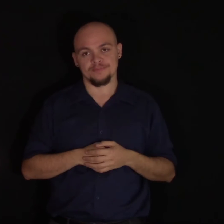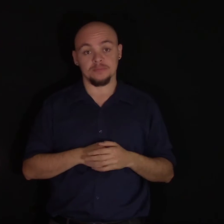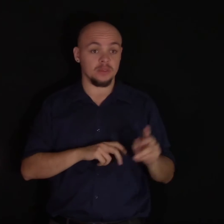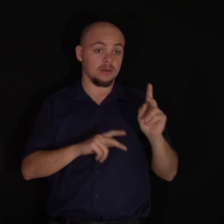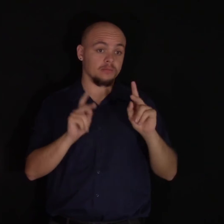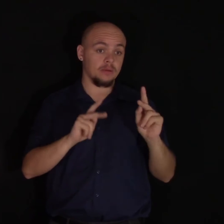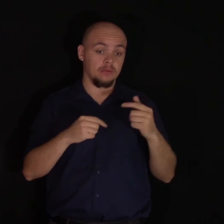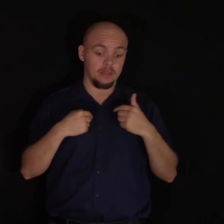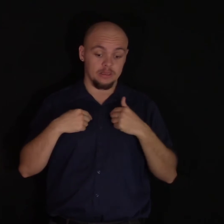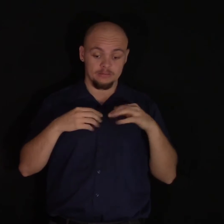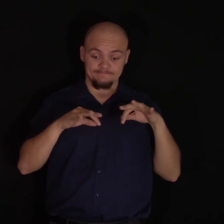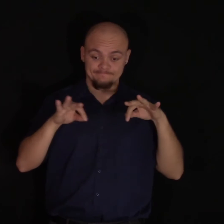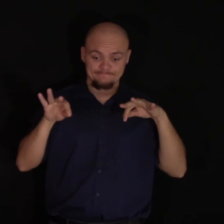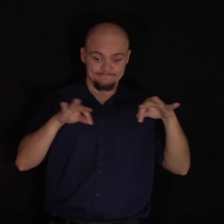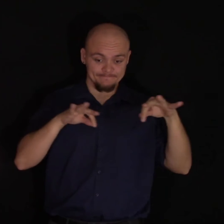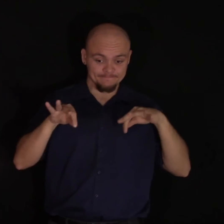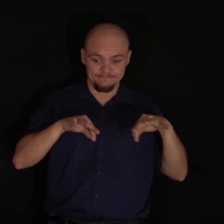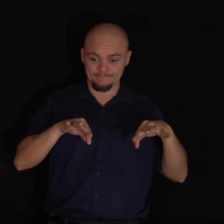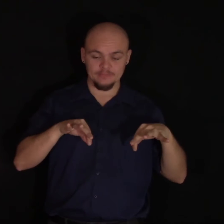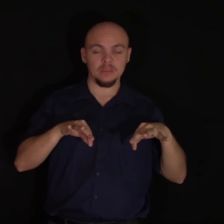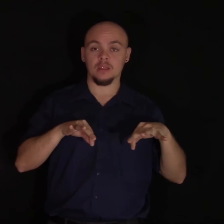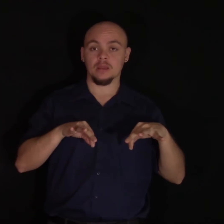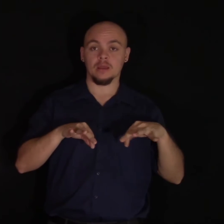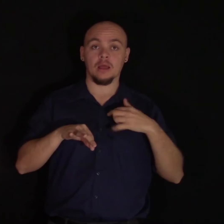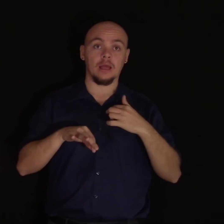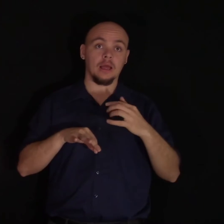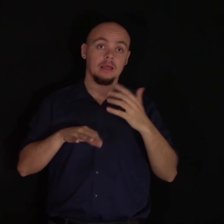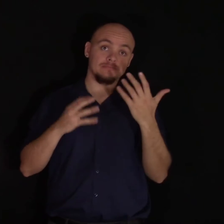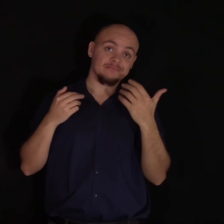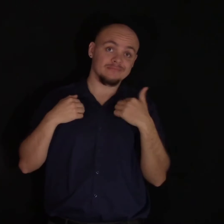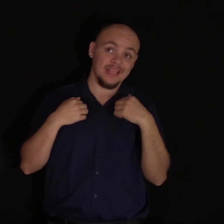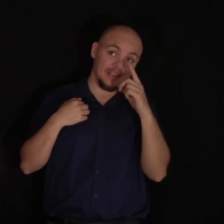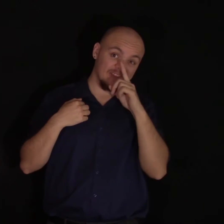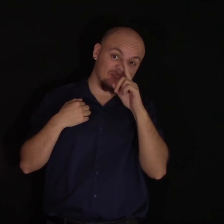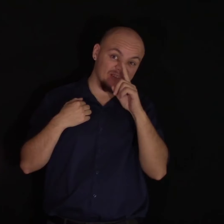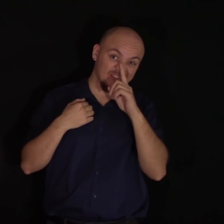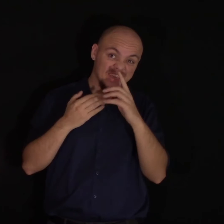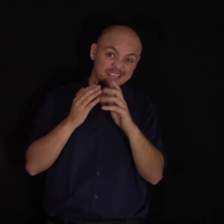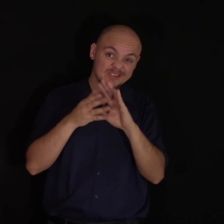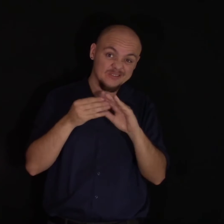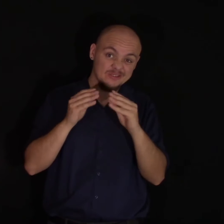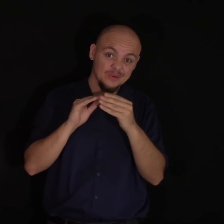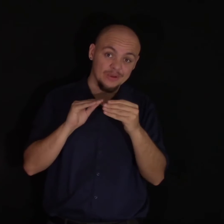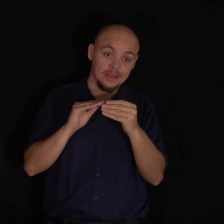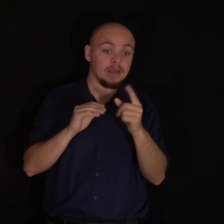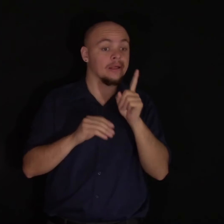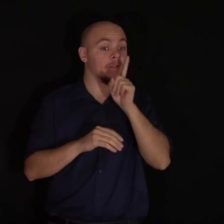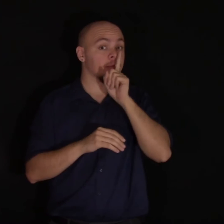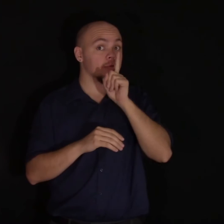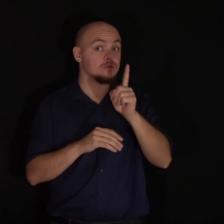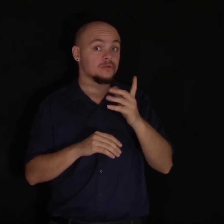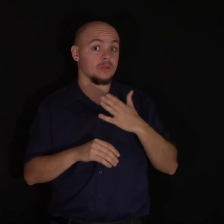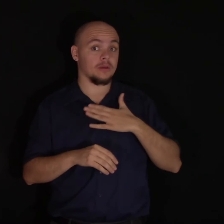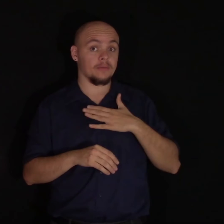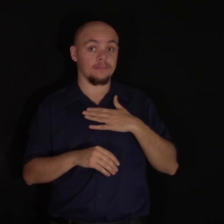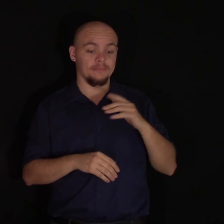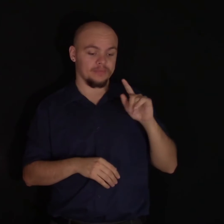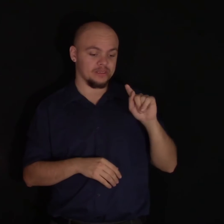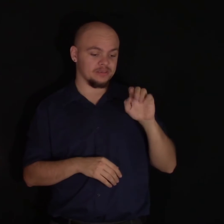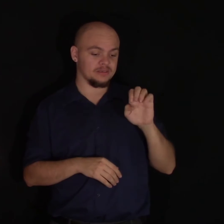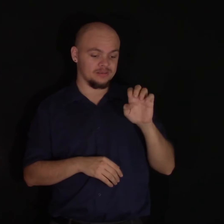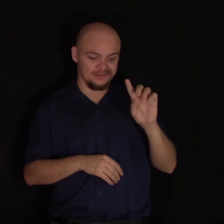what this talk was about, I made up a cover story, and I even hid the truth about my TED Talk.